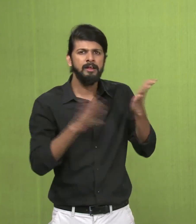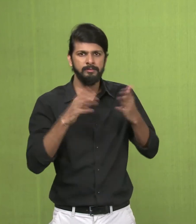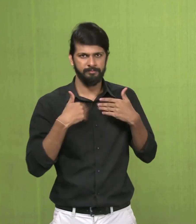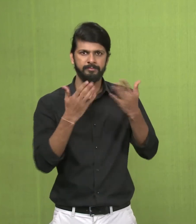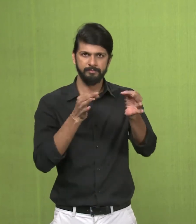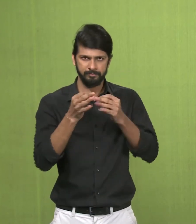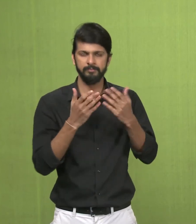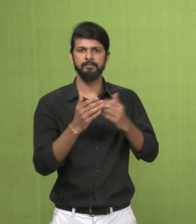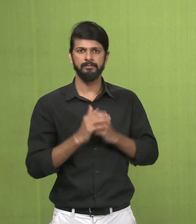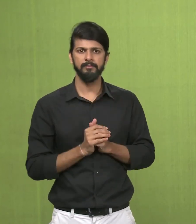Buddha is seated